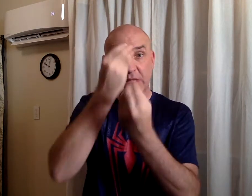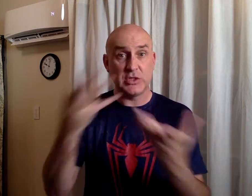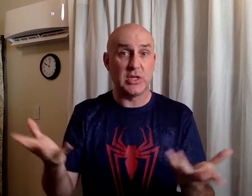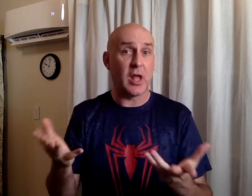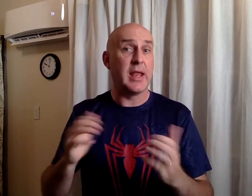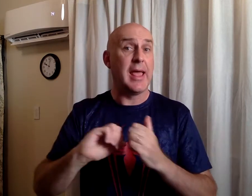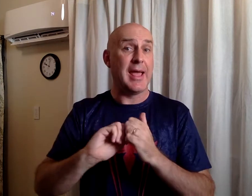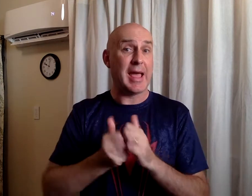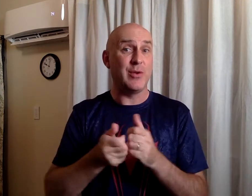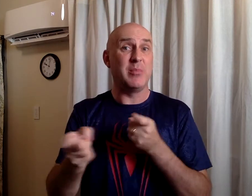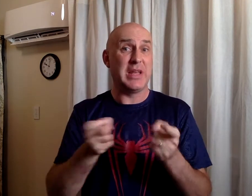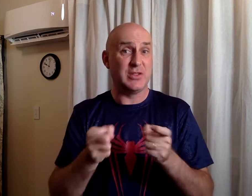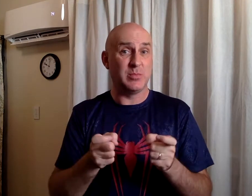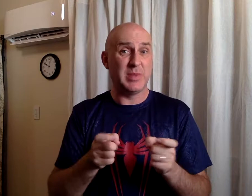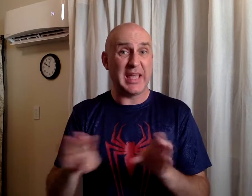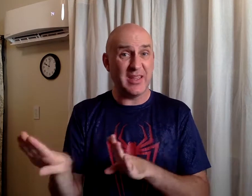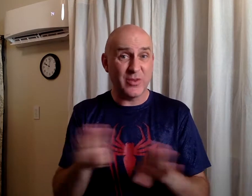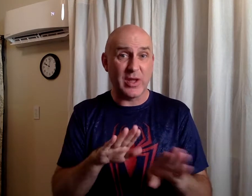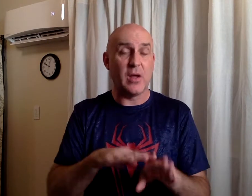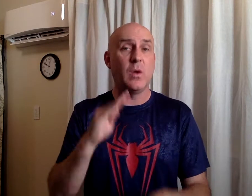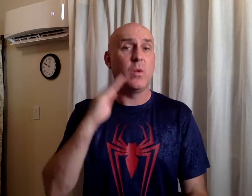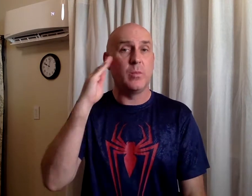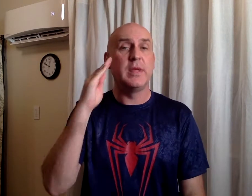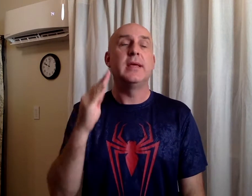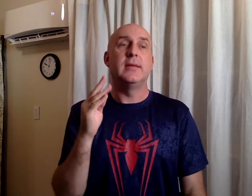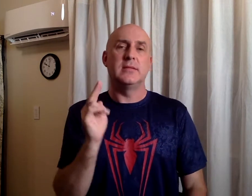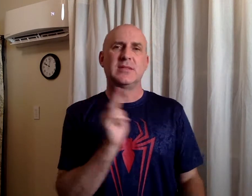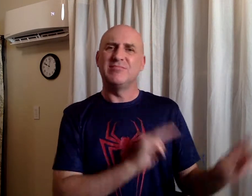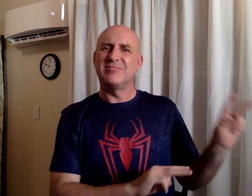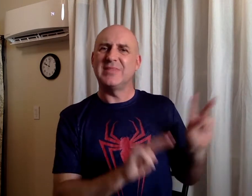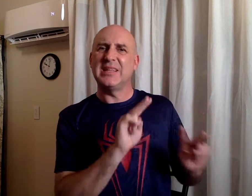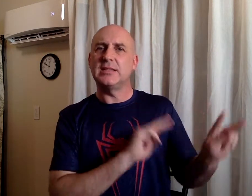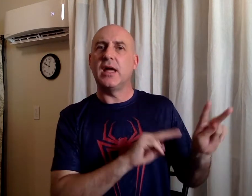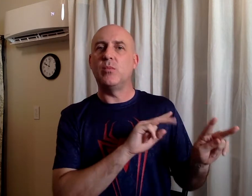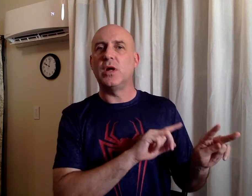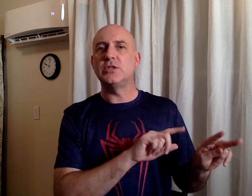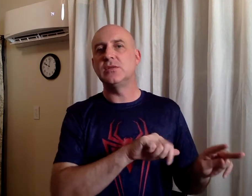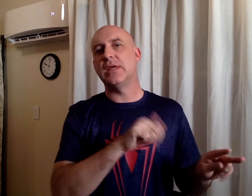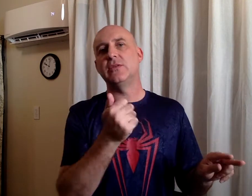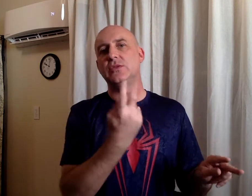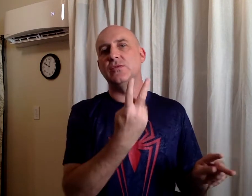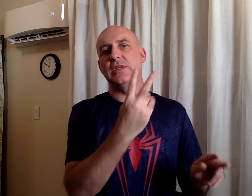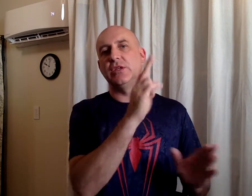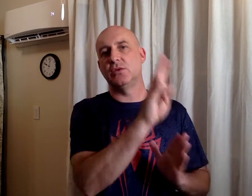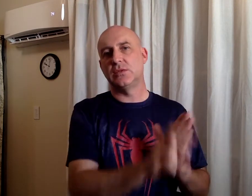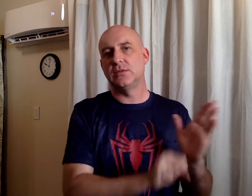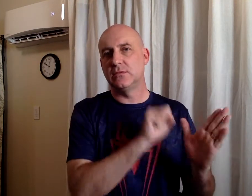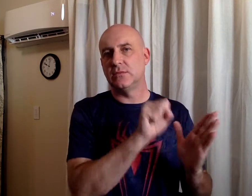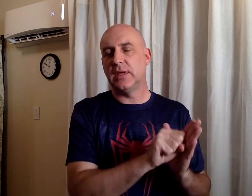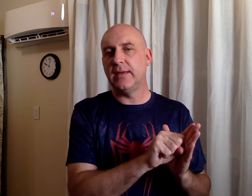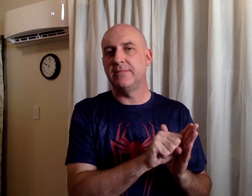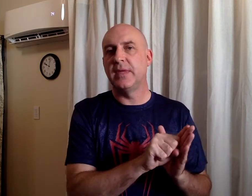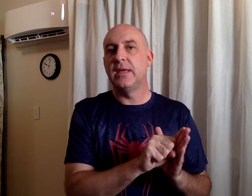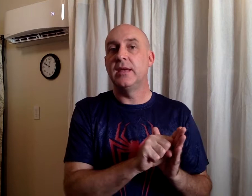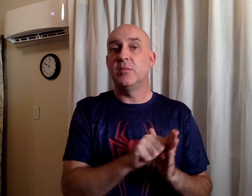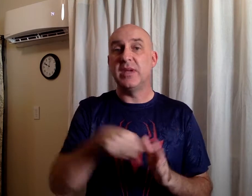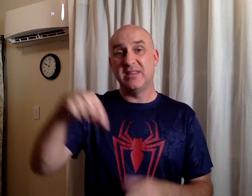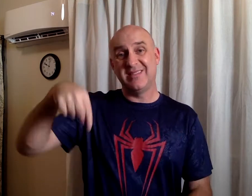information on how to manage behavior at home, then take the time, watch those other two videos. Okay? But